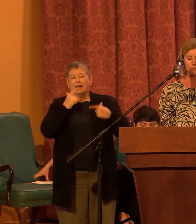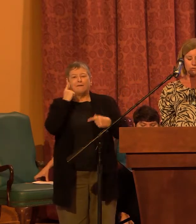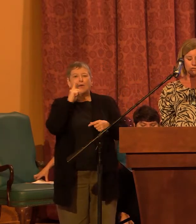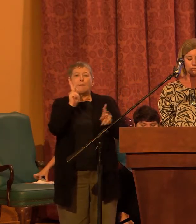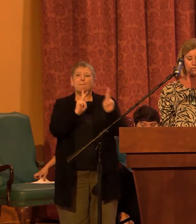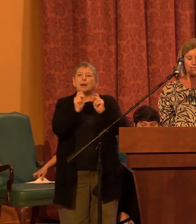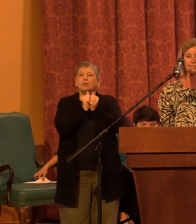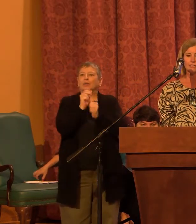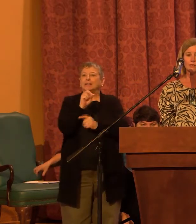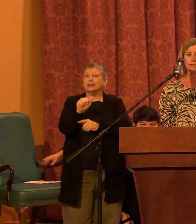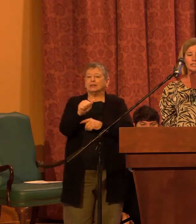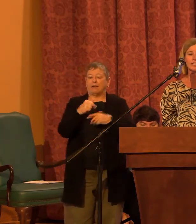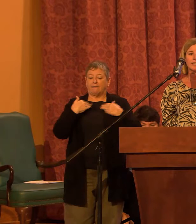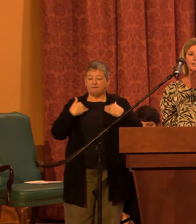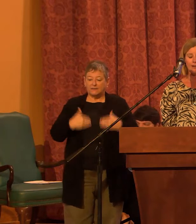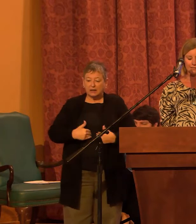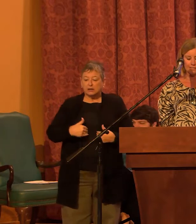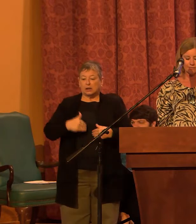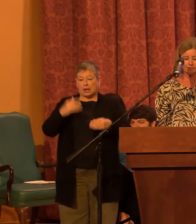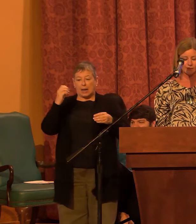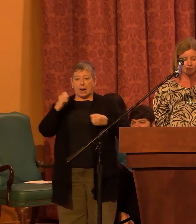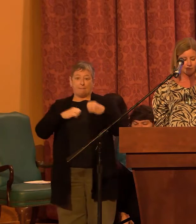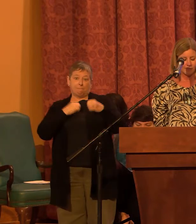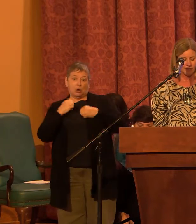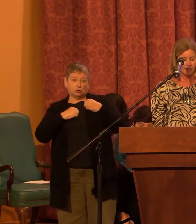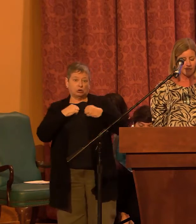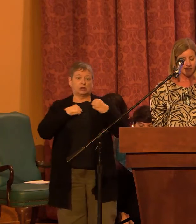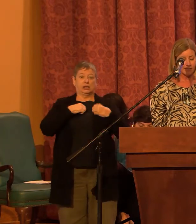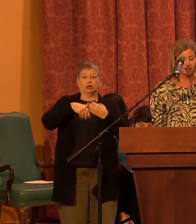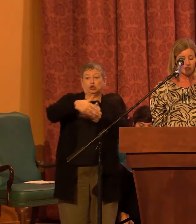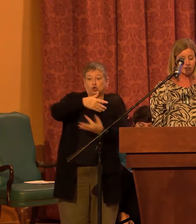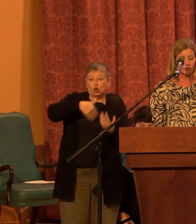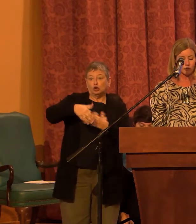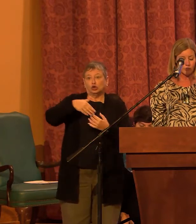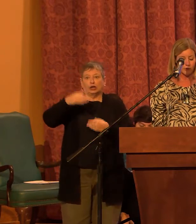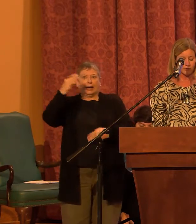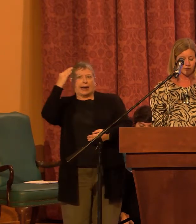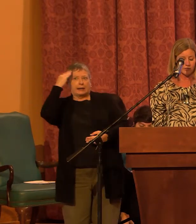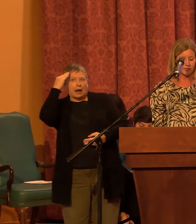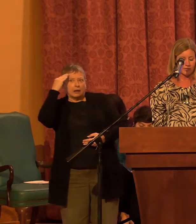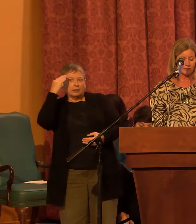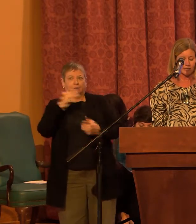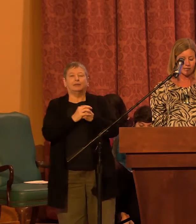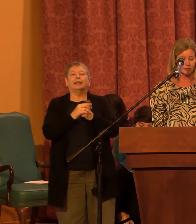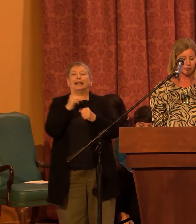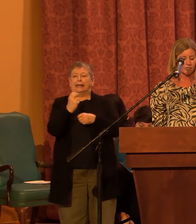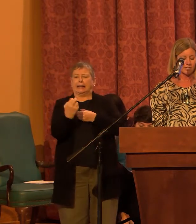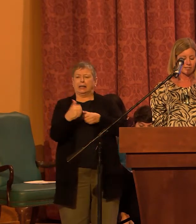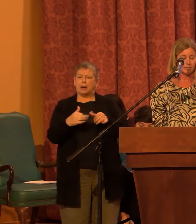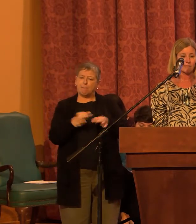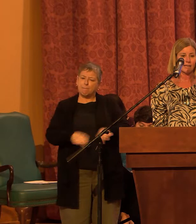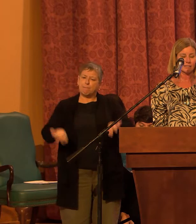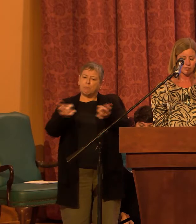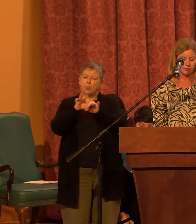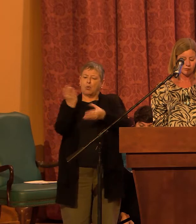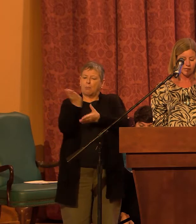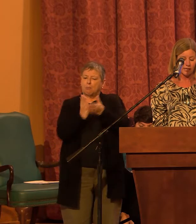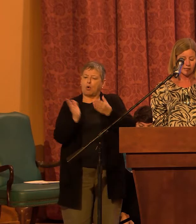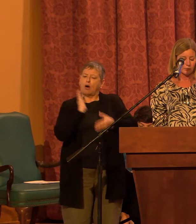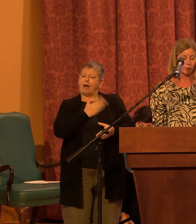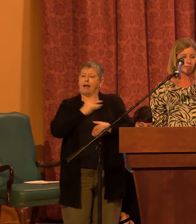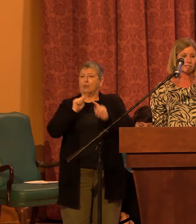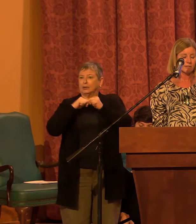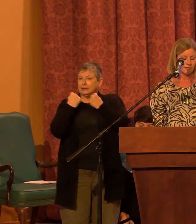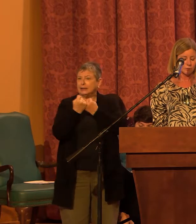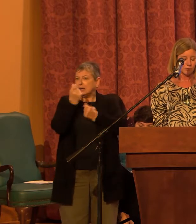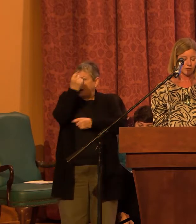physically, emotionally, socially, and cognitively. He is an essential part of our team, and he understands the magnitude